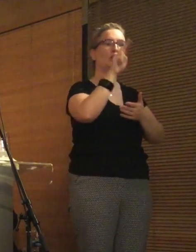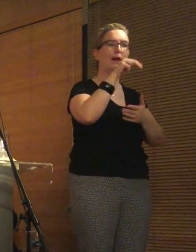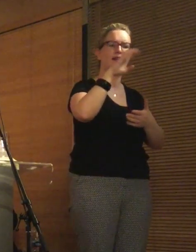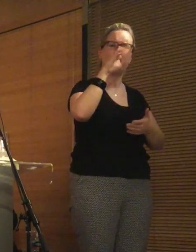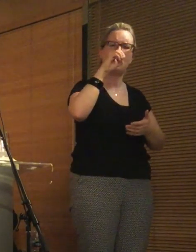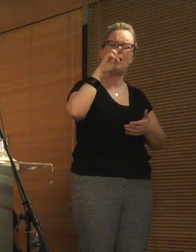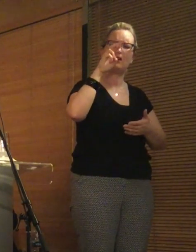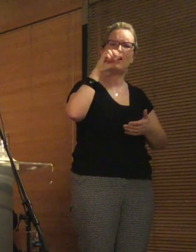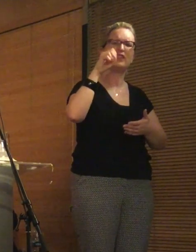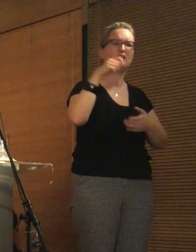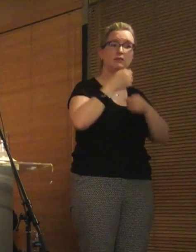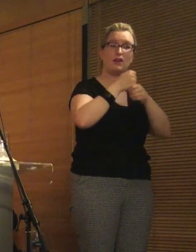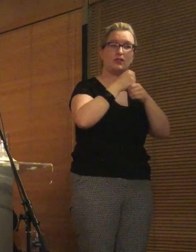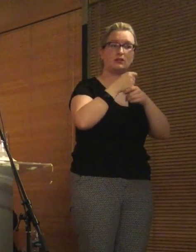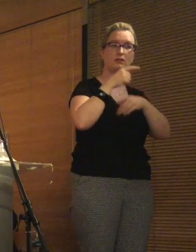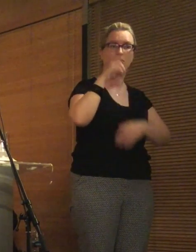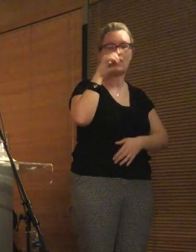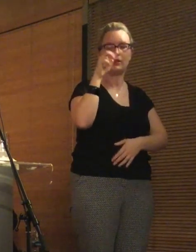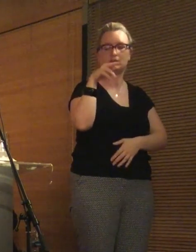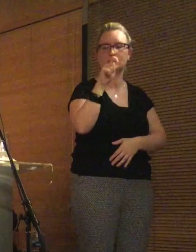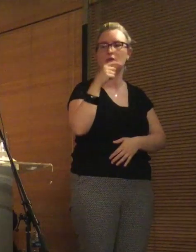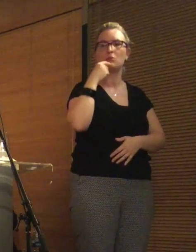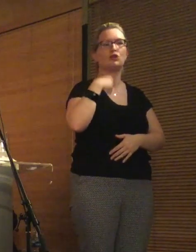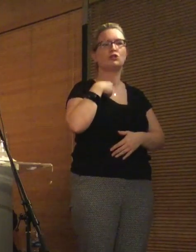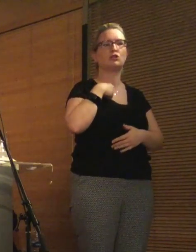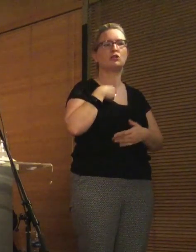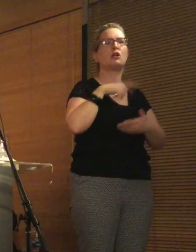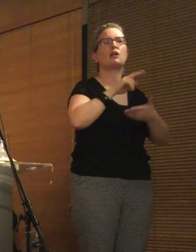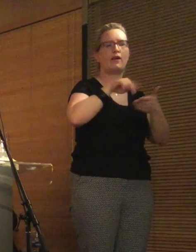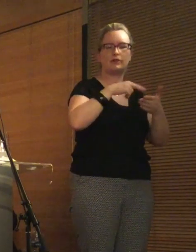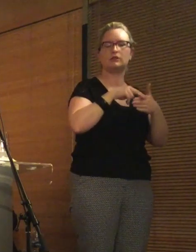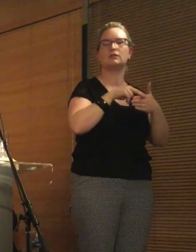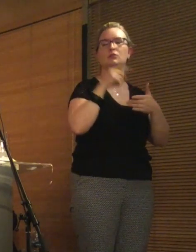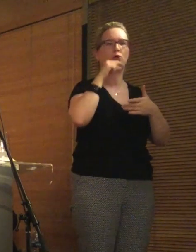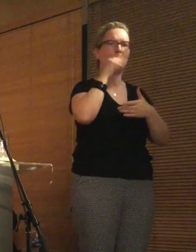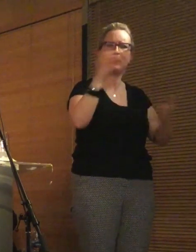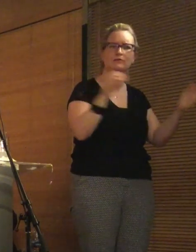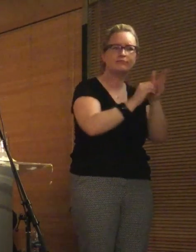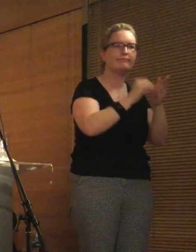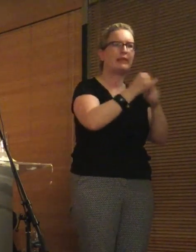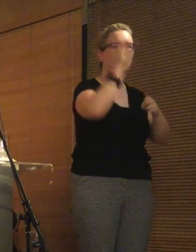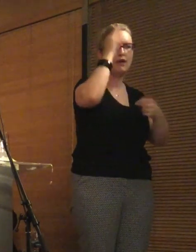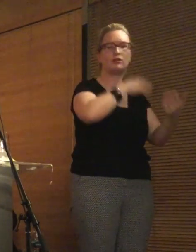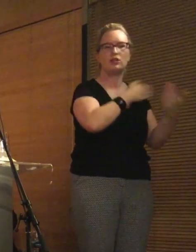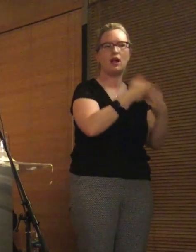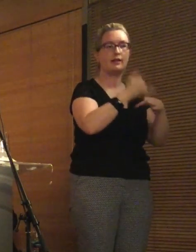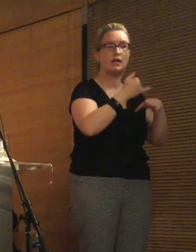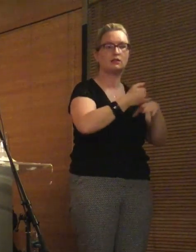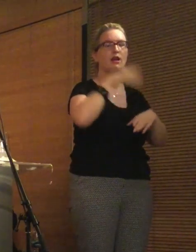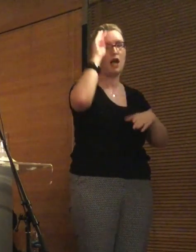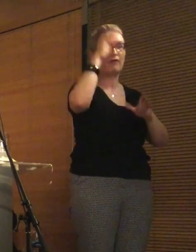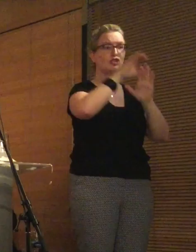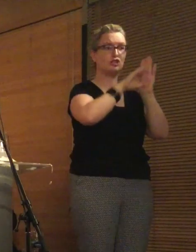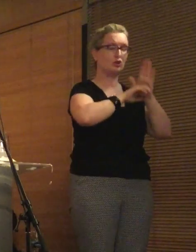March 2012, but the Covenant has never been incorporated into Irish law. And the Irish Constitution